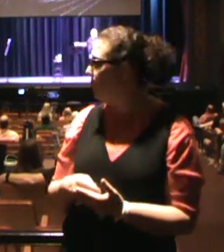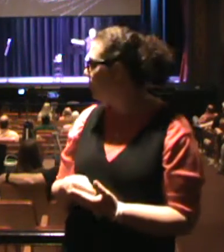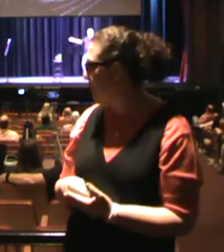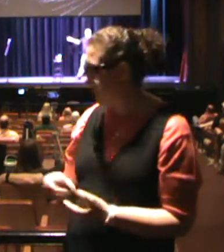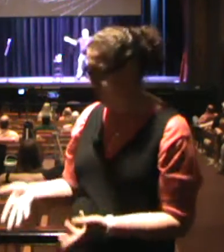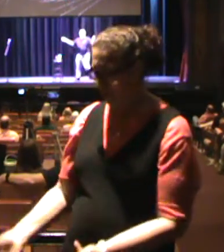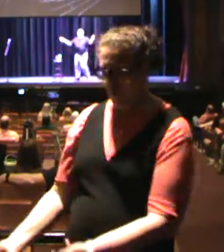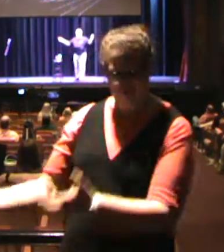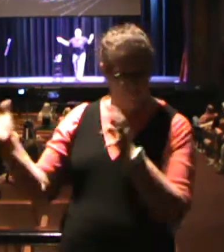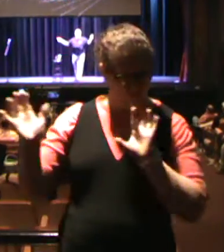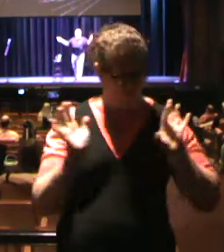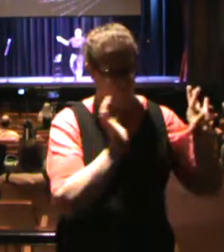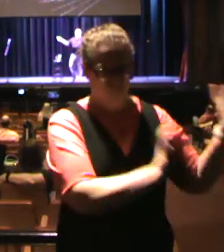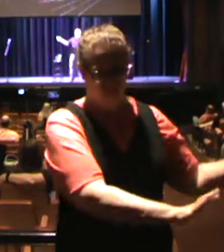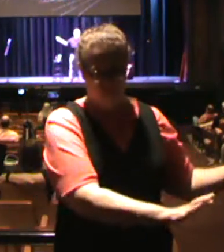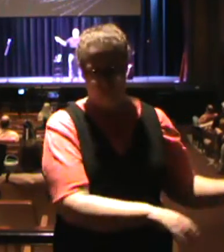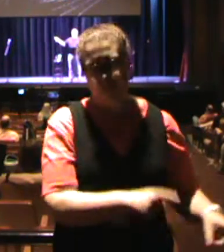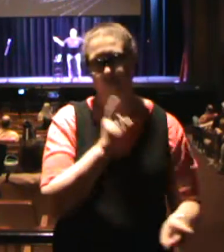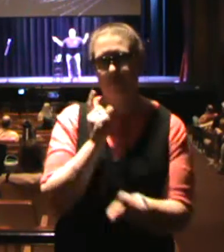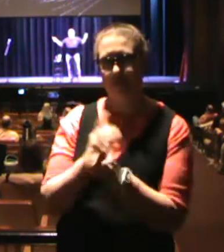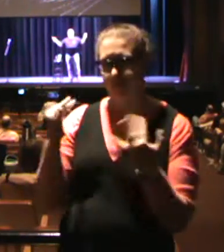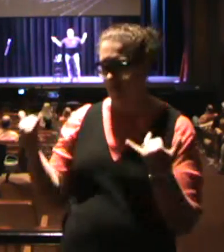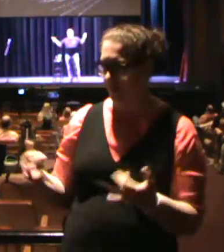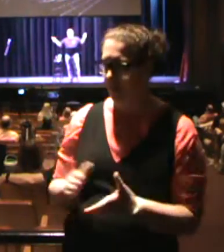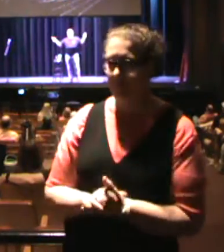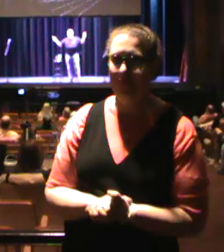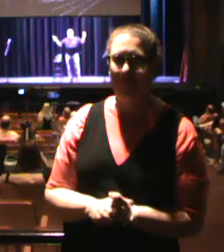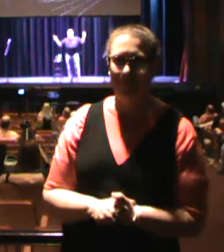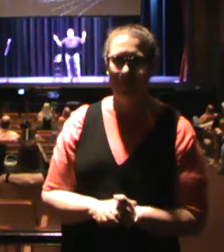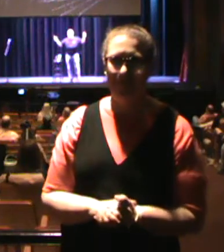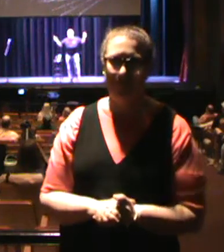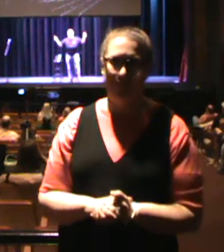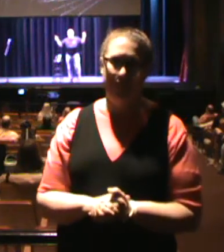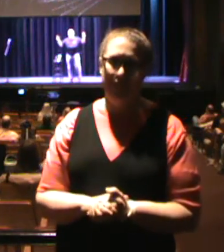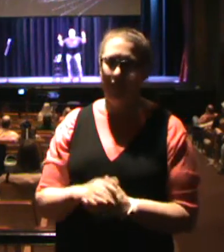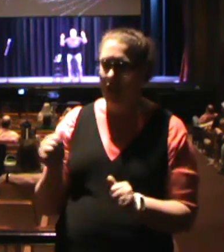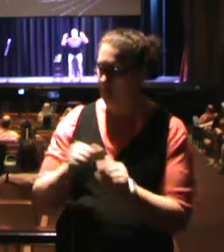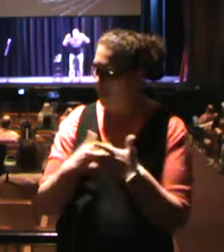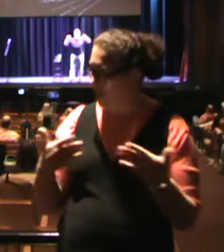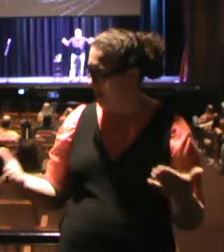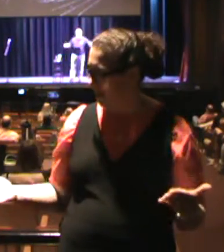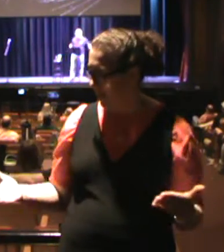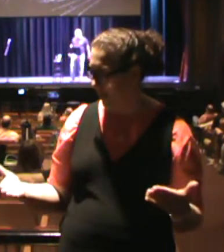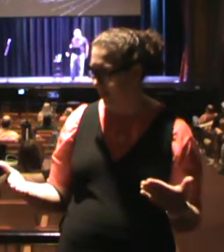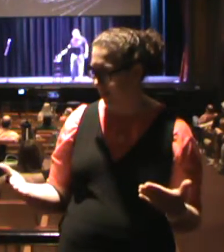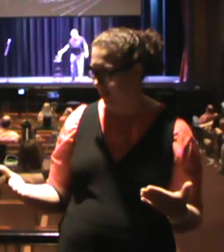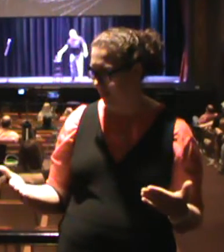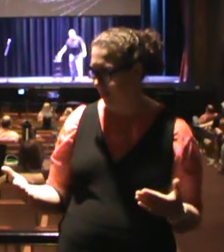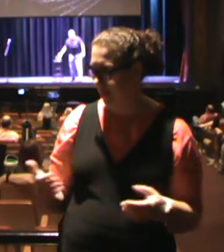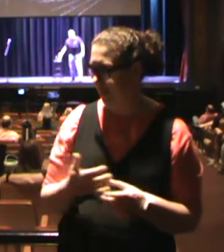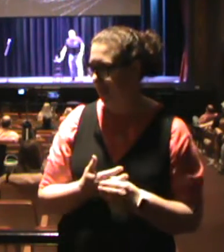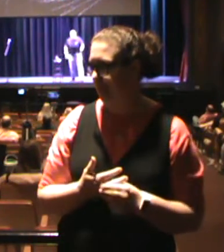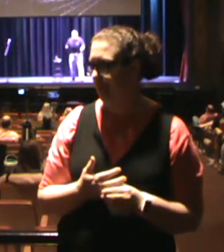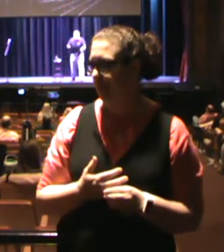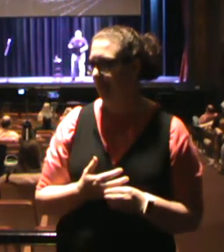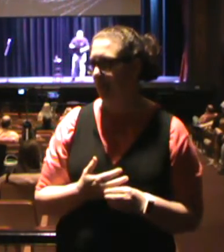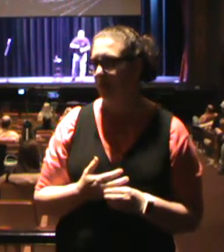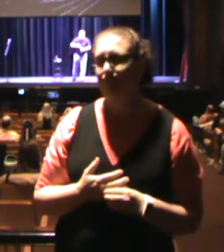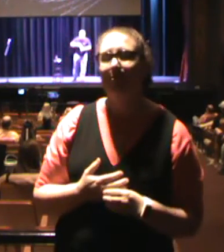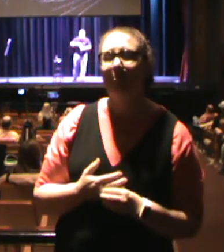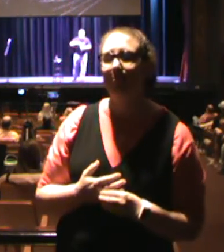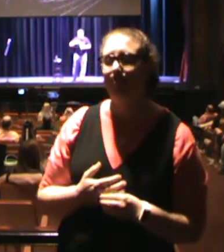that. Get that out of here right now. He took everything, and I needed that water, so thankfully I have some